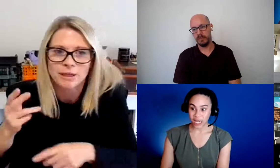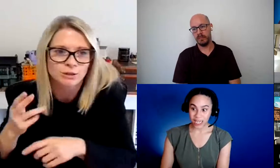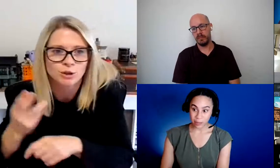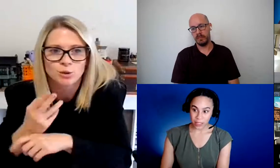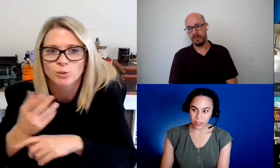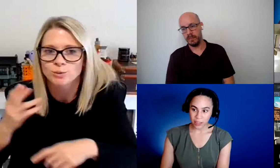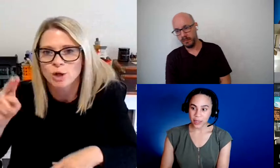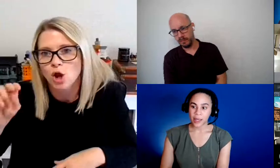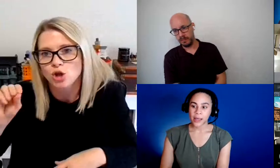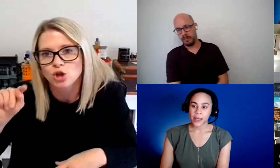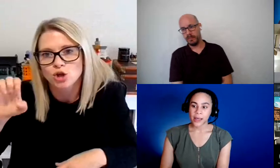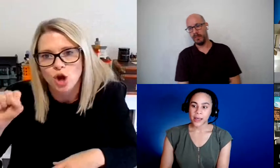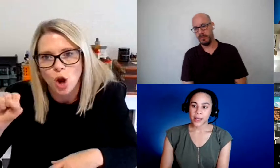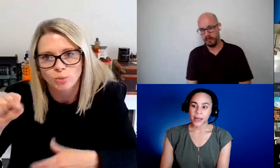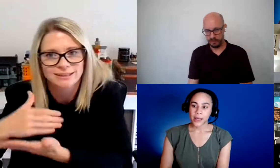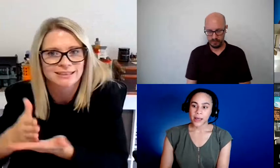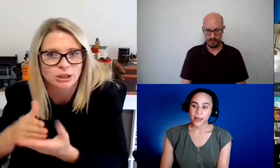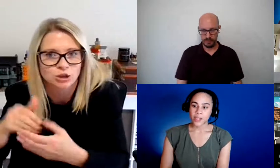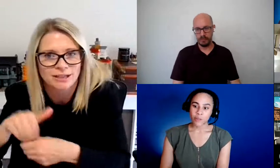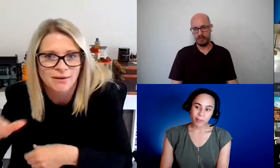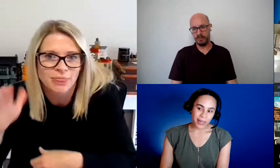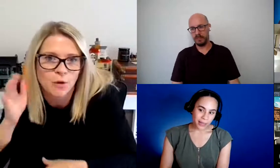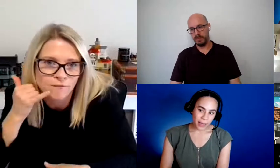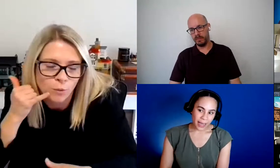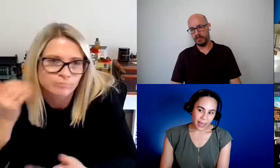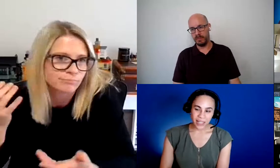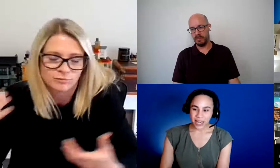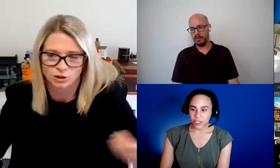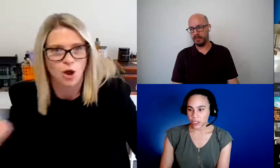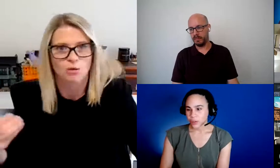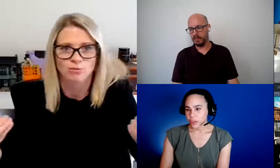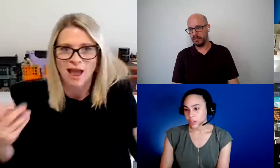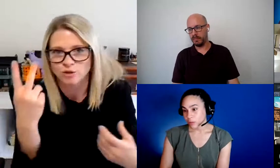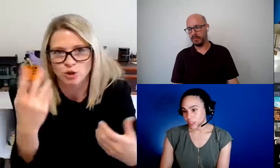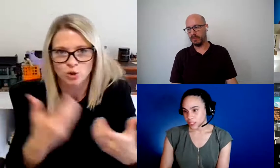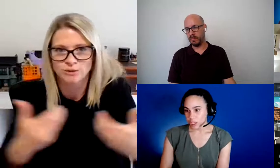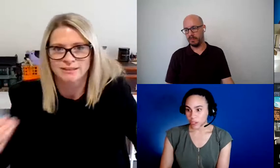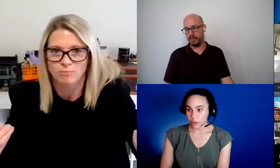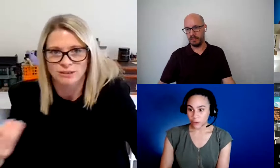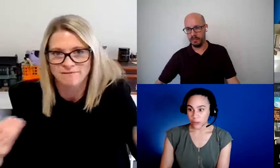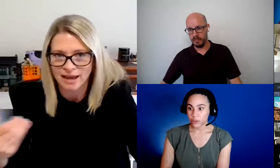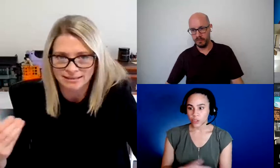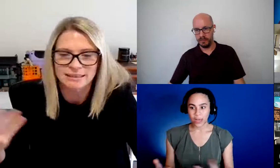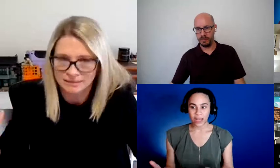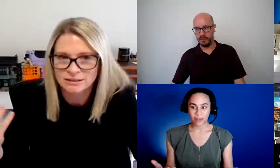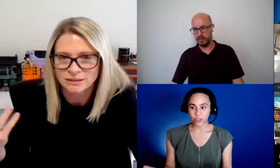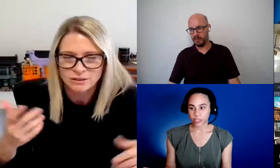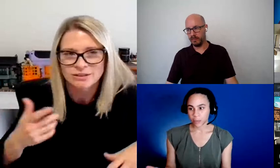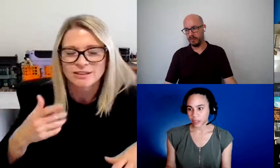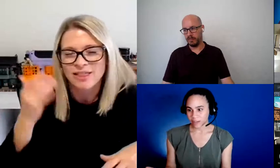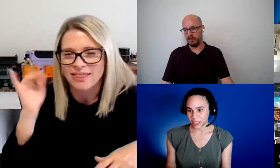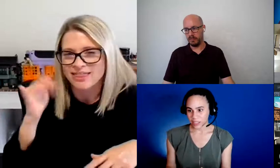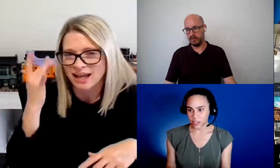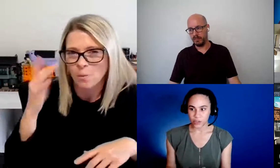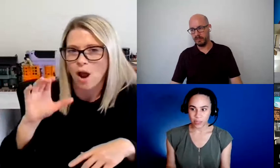chime in. You might have to actually use the notes section in your phone. So you'll have two separate devices using